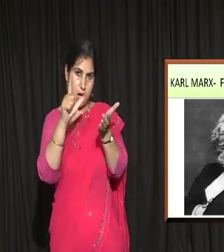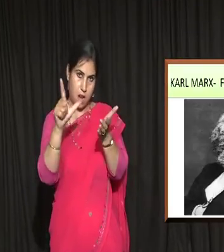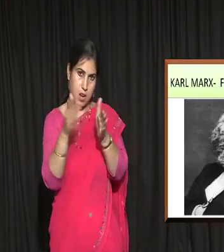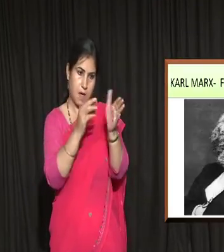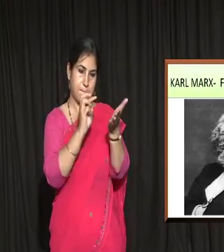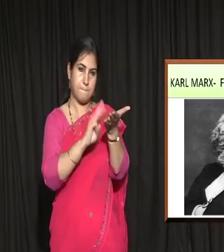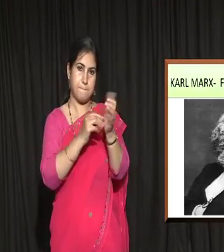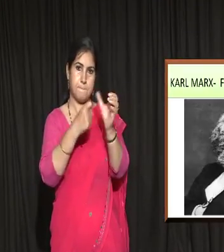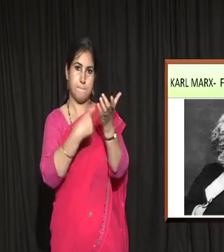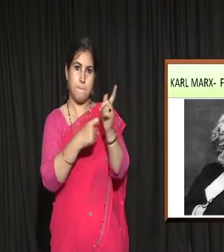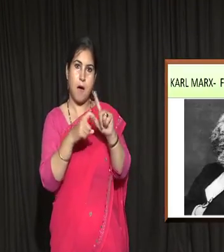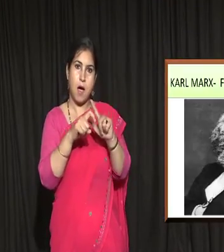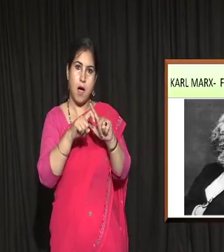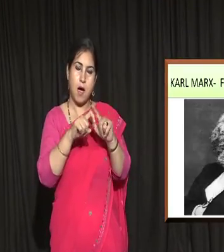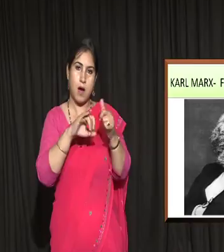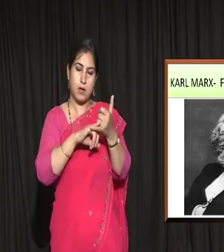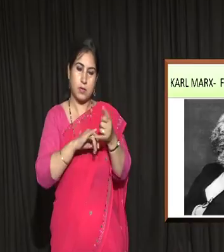for the birth of socialism.